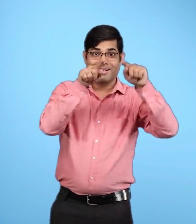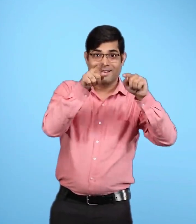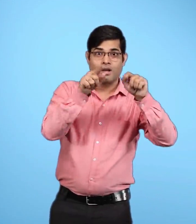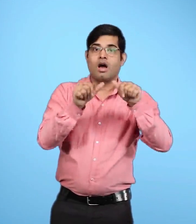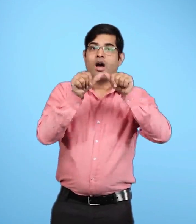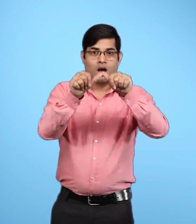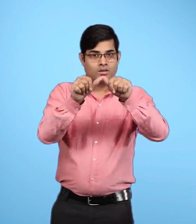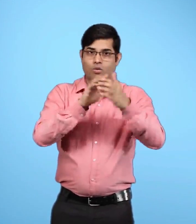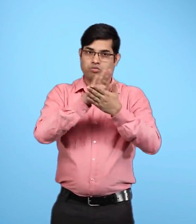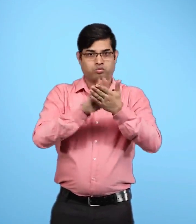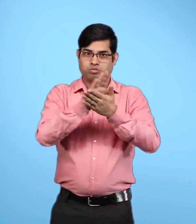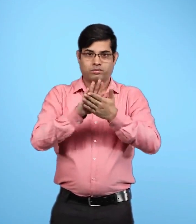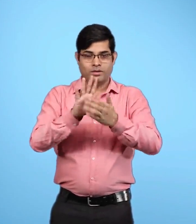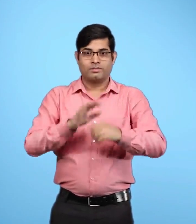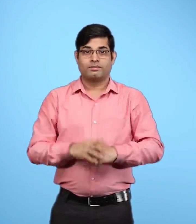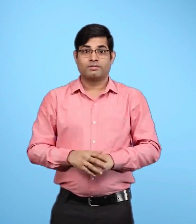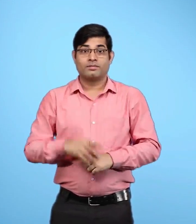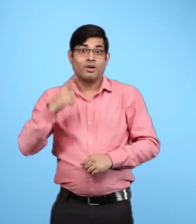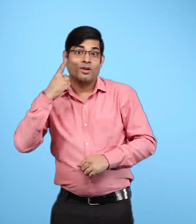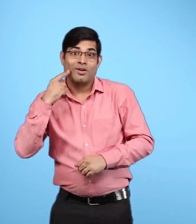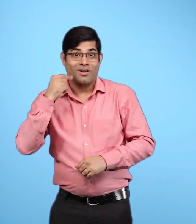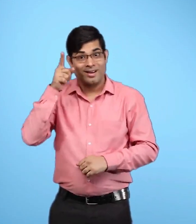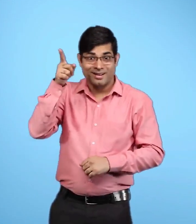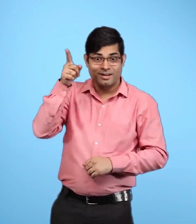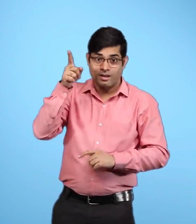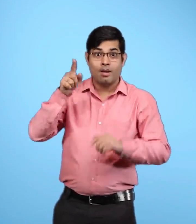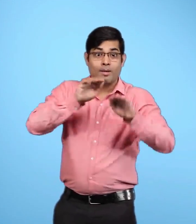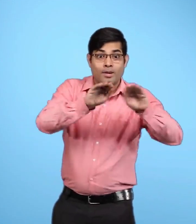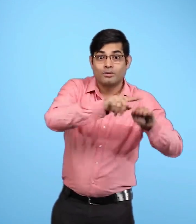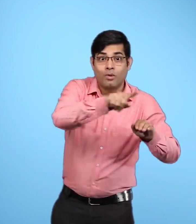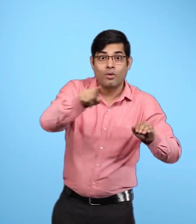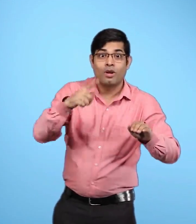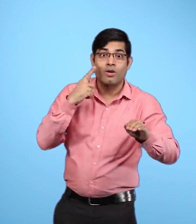has space for writing the number of children liking yellow color.